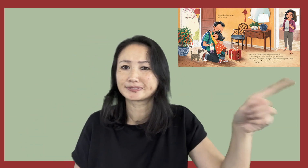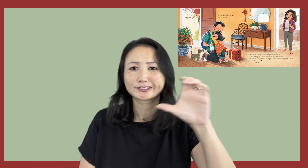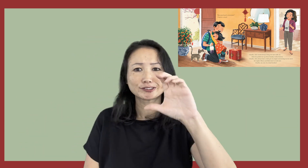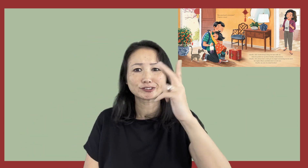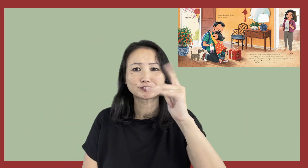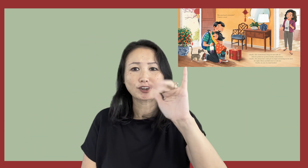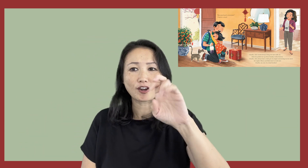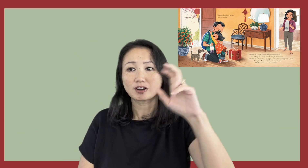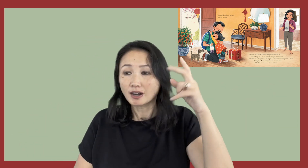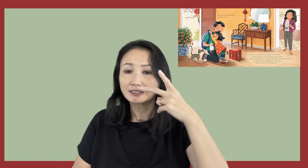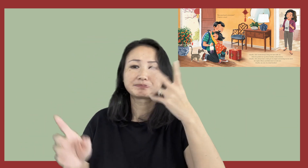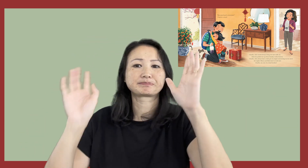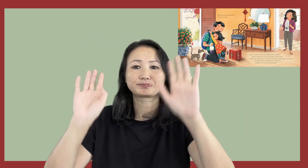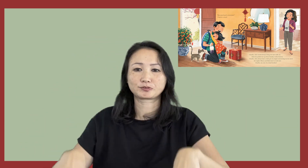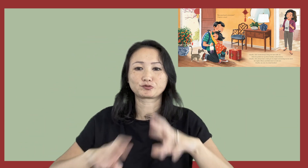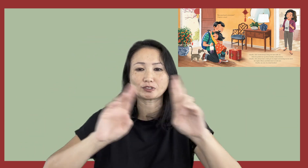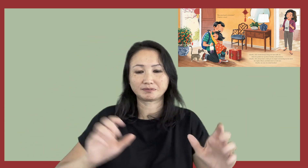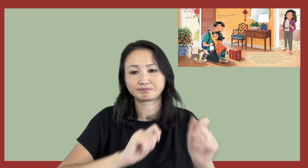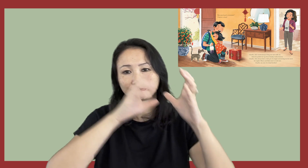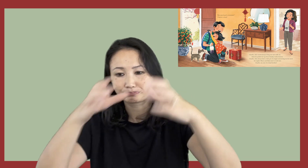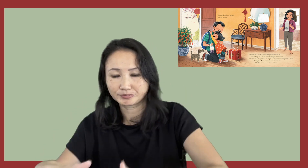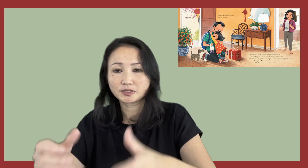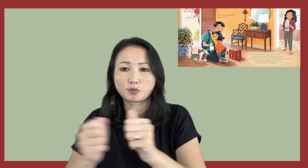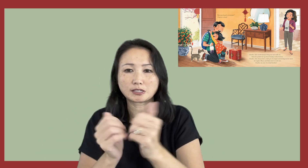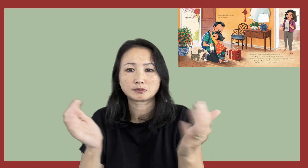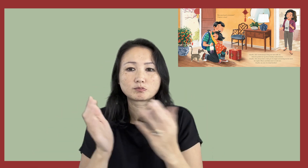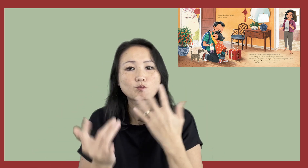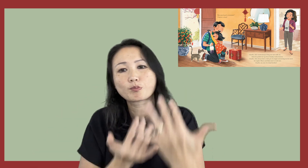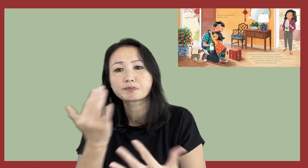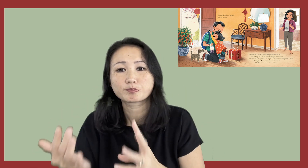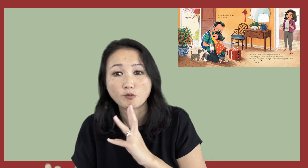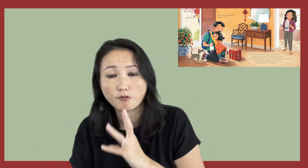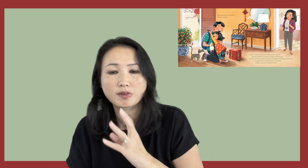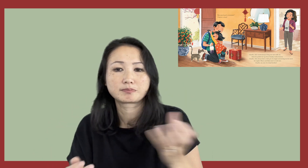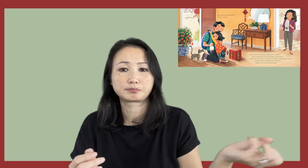late. Charlie, my one-of-a-kind brother.